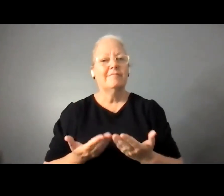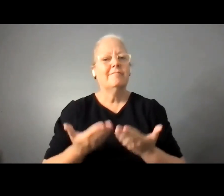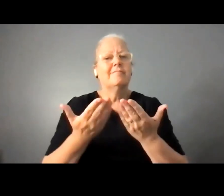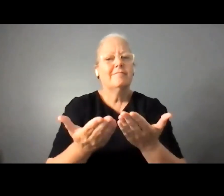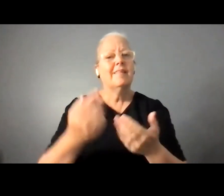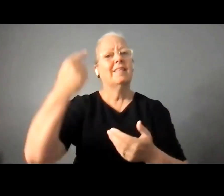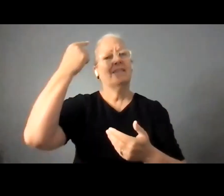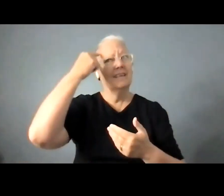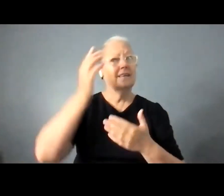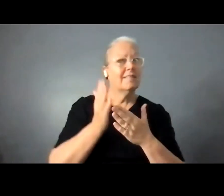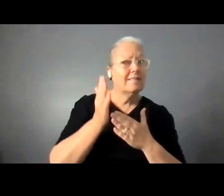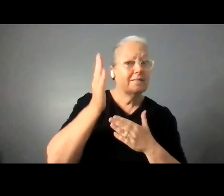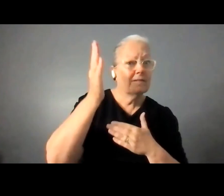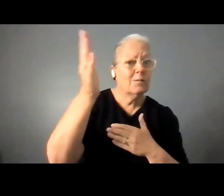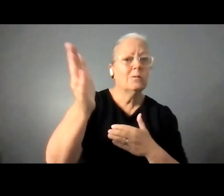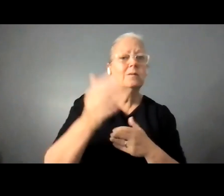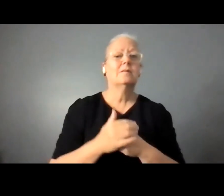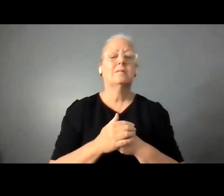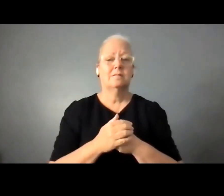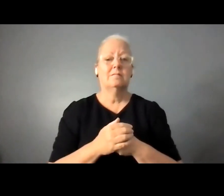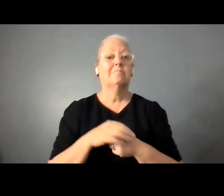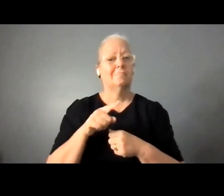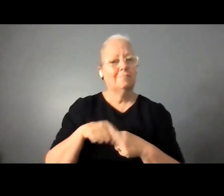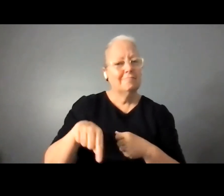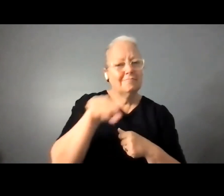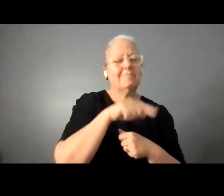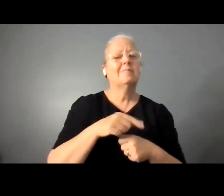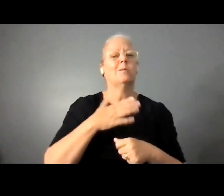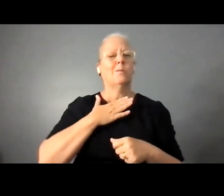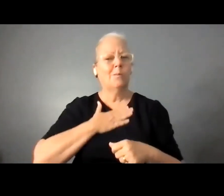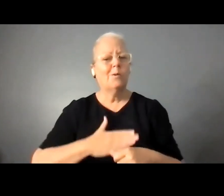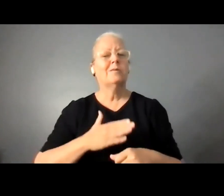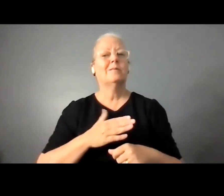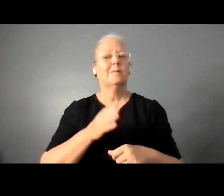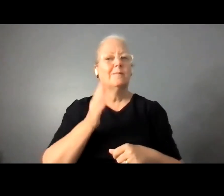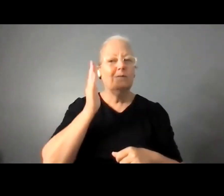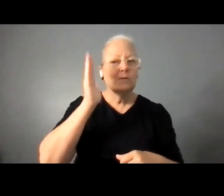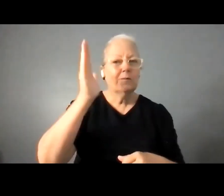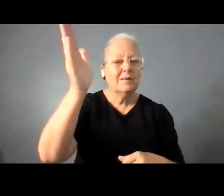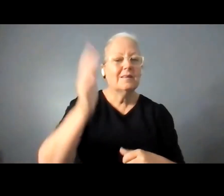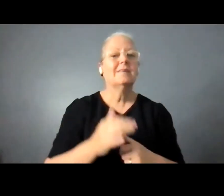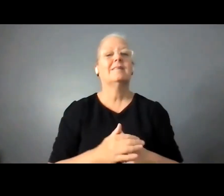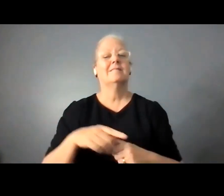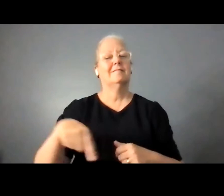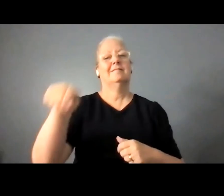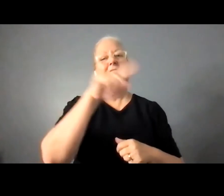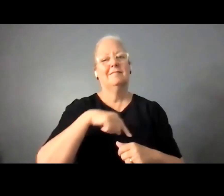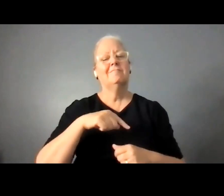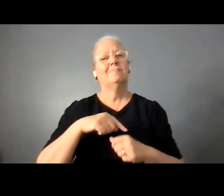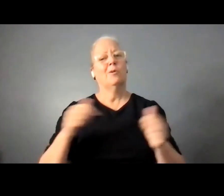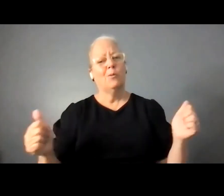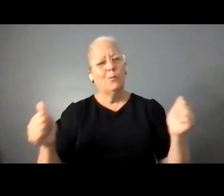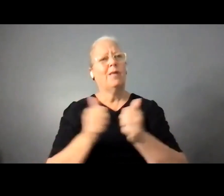future that we all want to have, the future in which we all live together. Thank you very much to